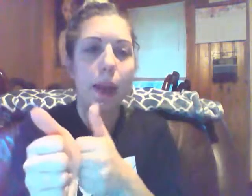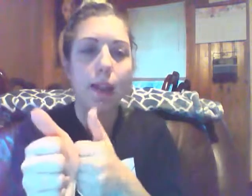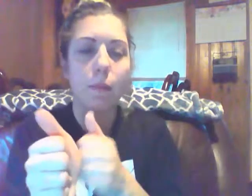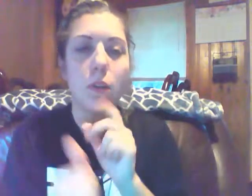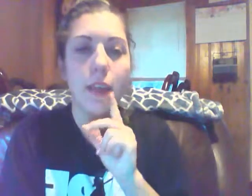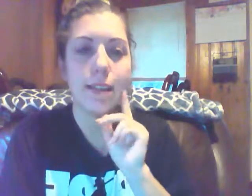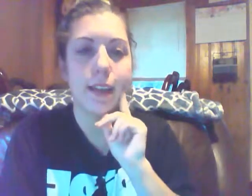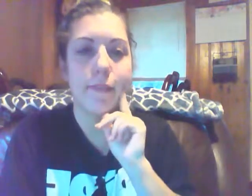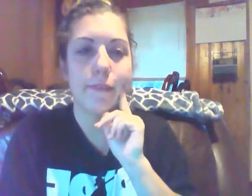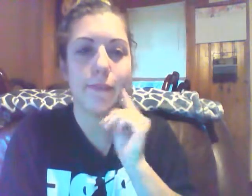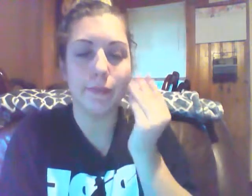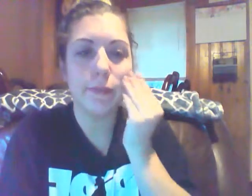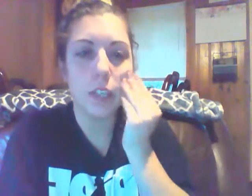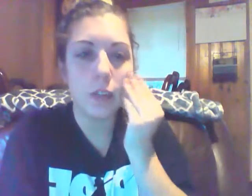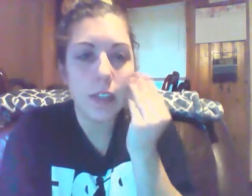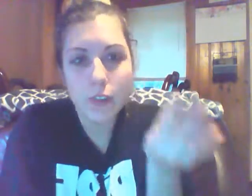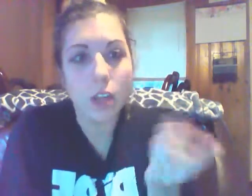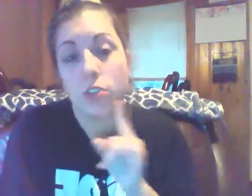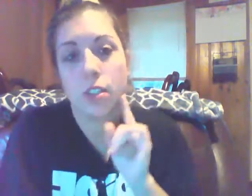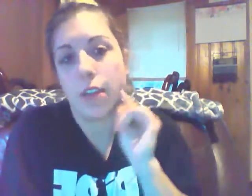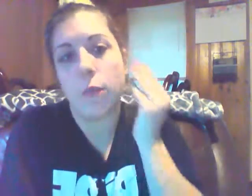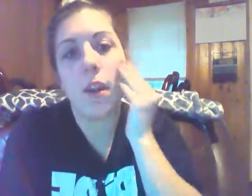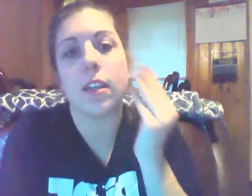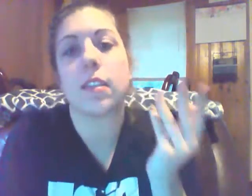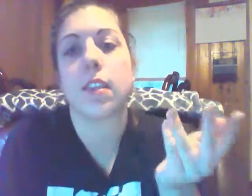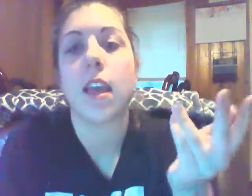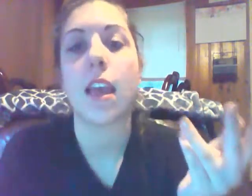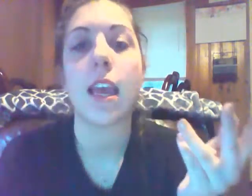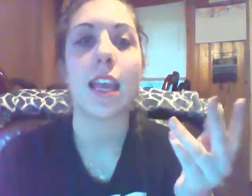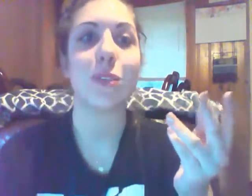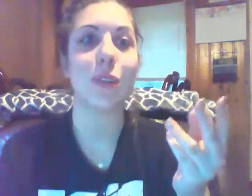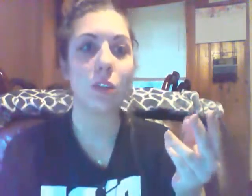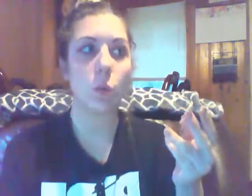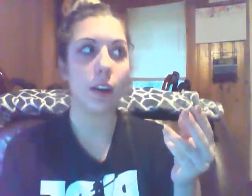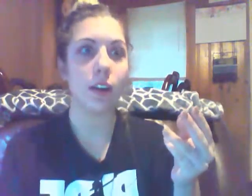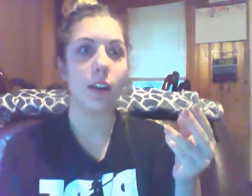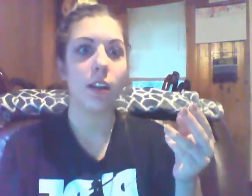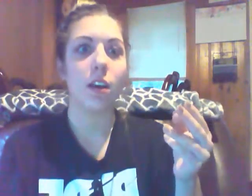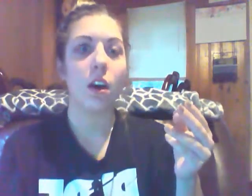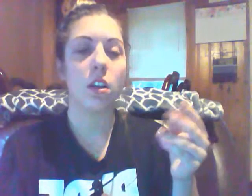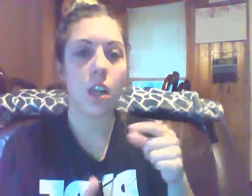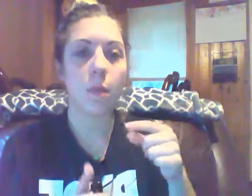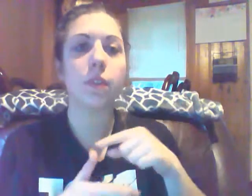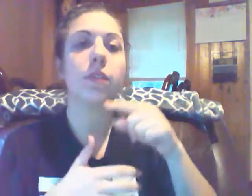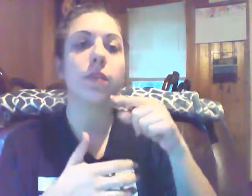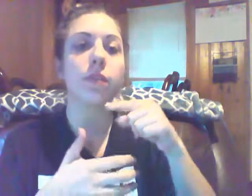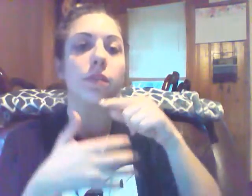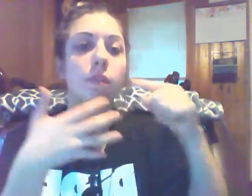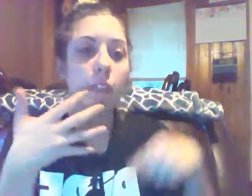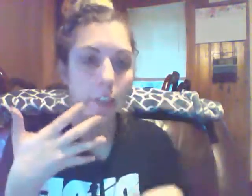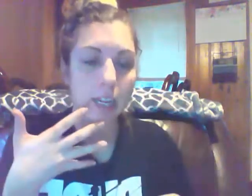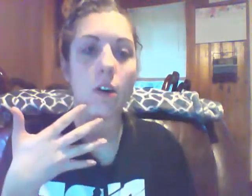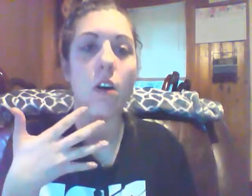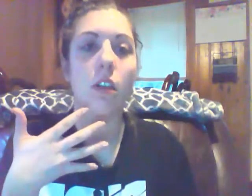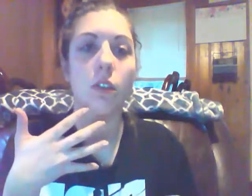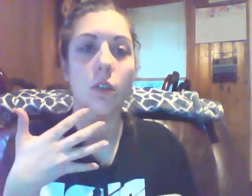back up, that deaf, that deaf knowledge, just deaf awareness. And so that's where, on top of figuring out all